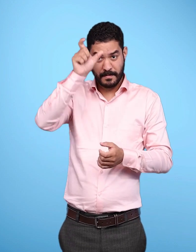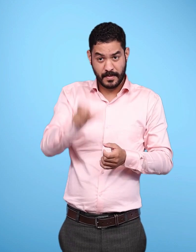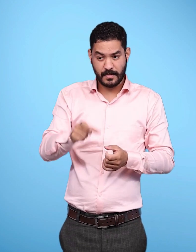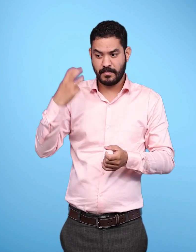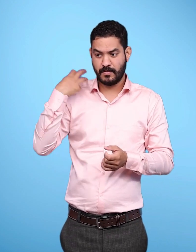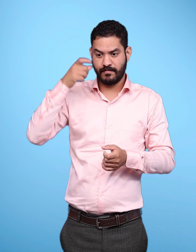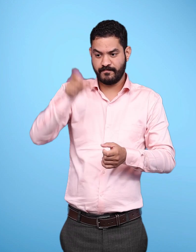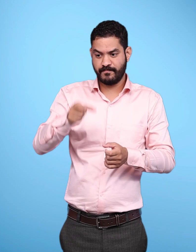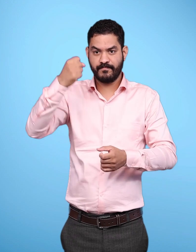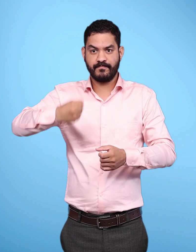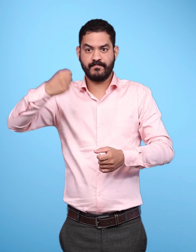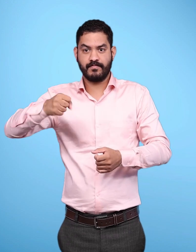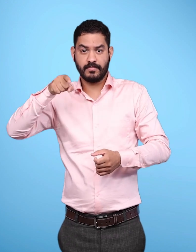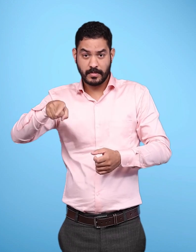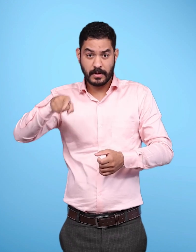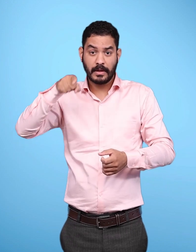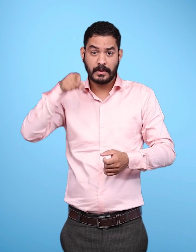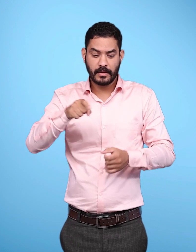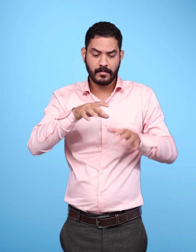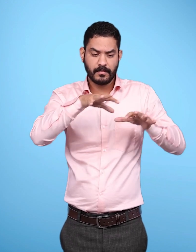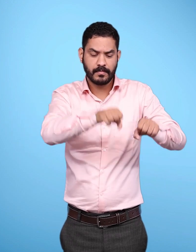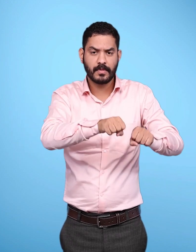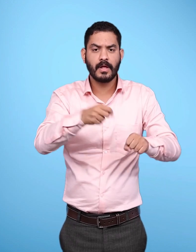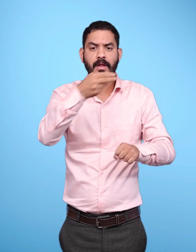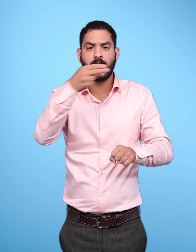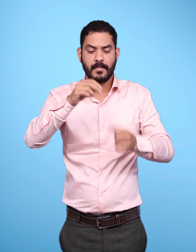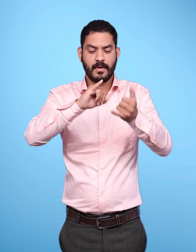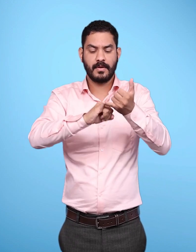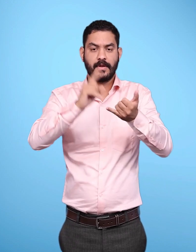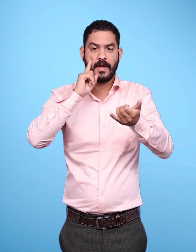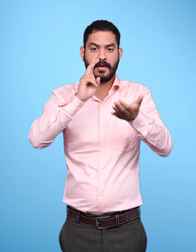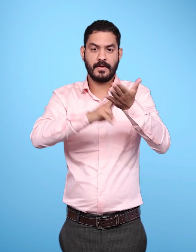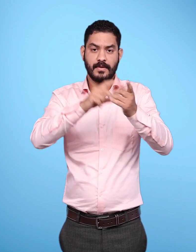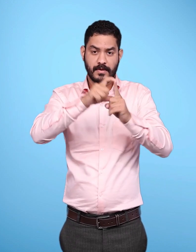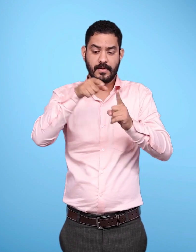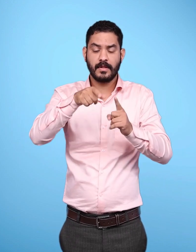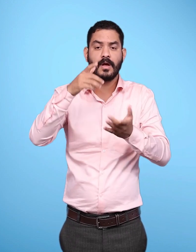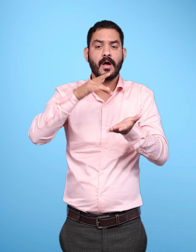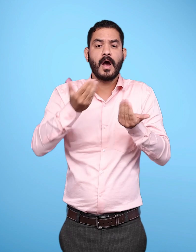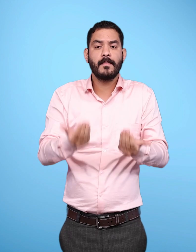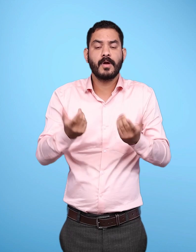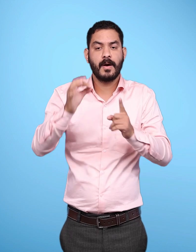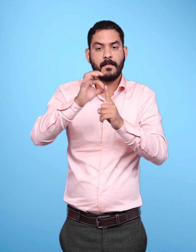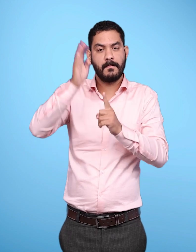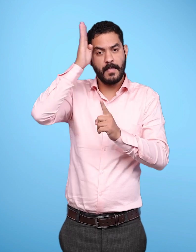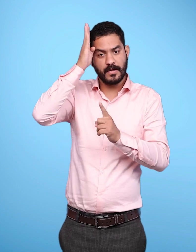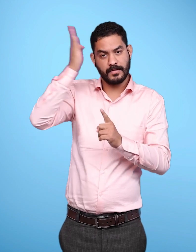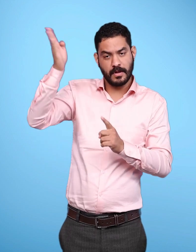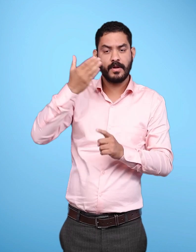the new religion with them. Arab soldiers conquered Sindh, in the present-day